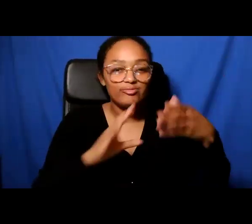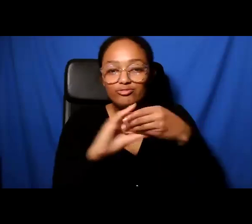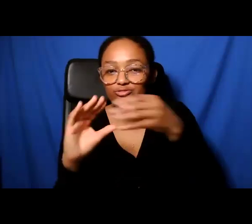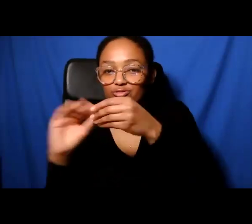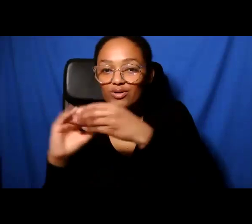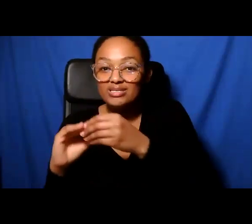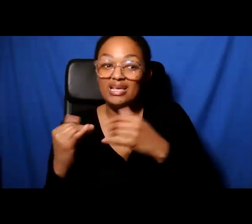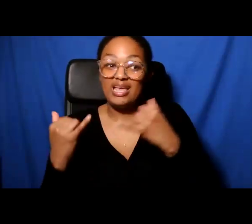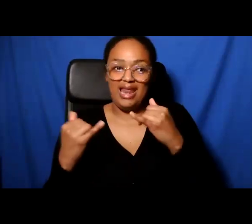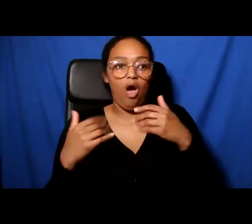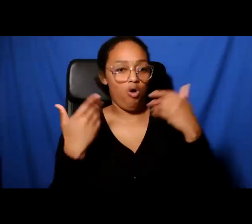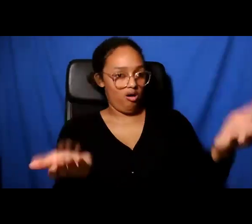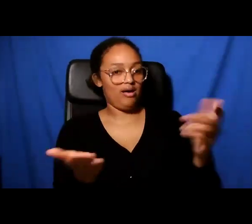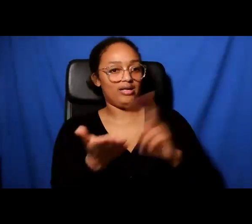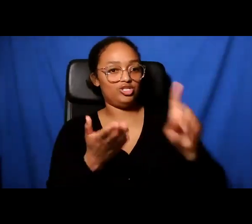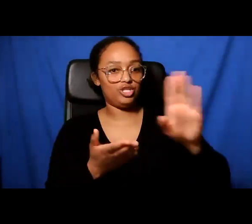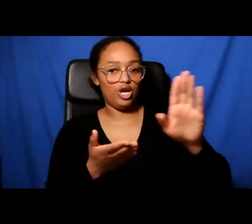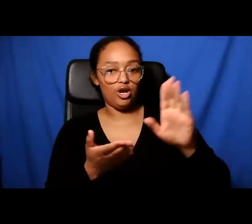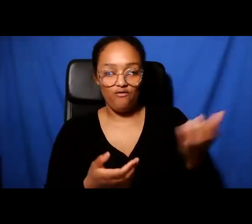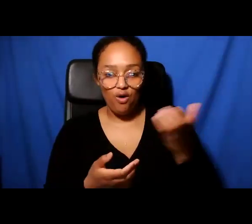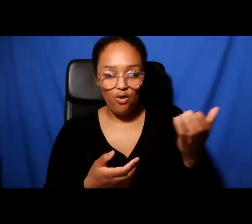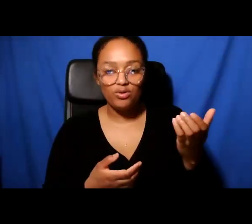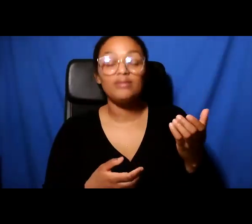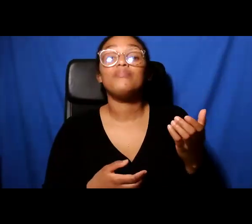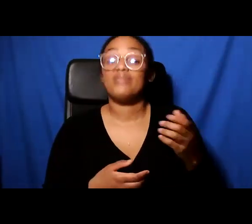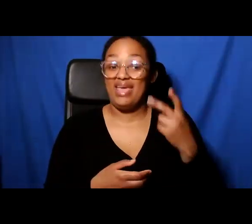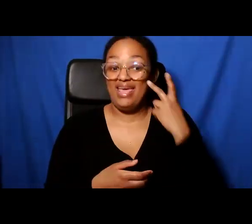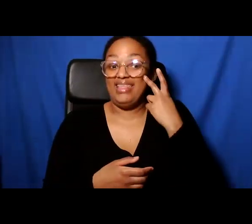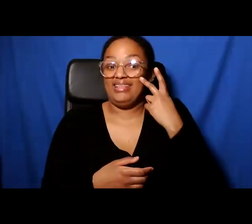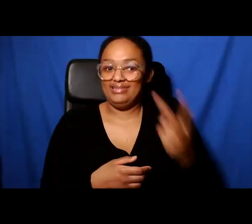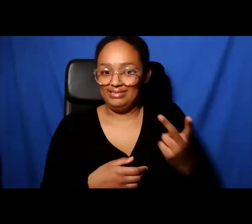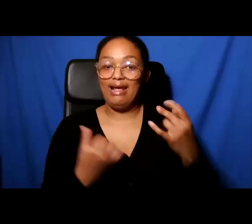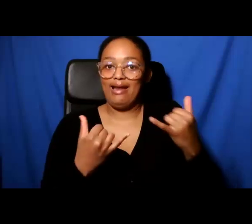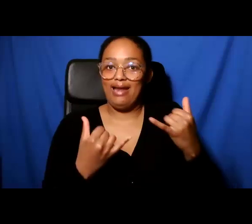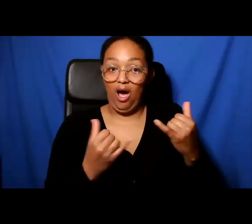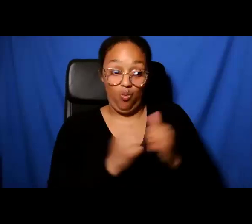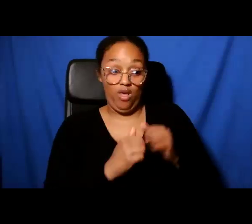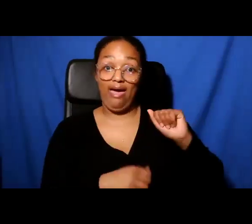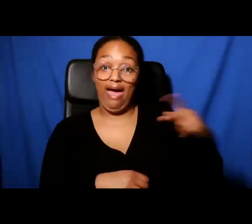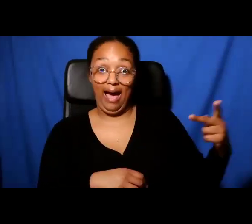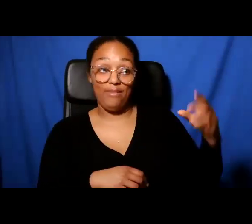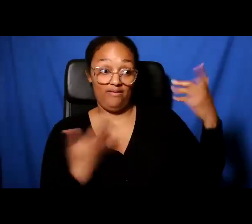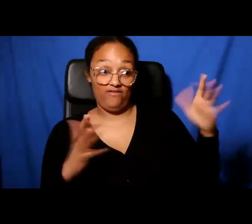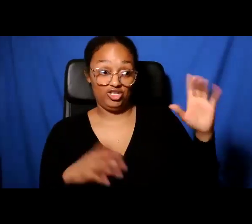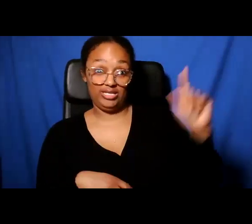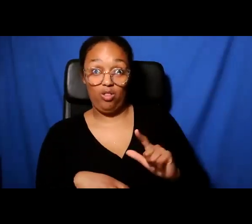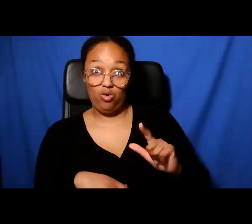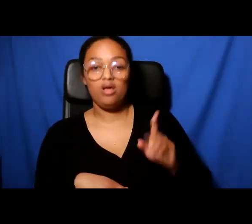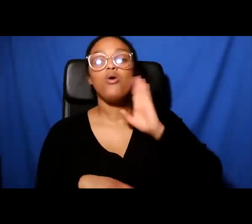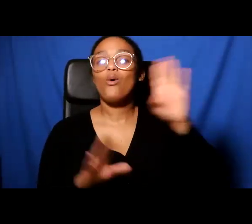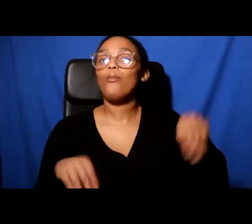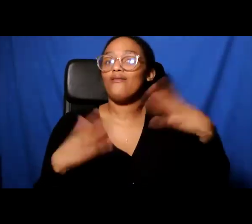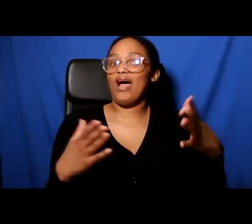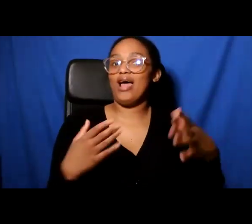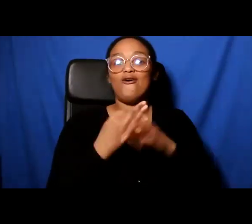And so they go check their phone and they turn it on. There's a notification that says you've won a free appetizer. And so everybody goes to the counter to get their